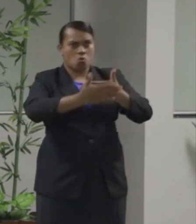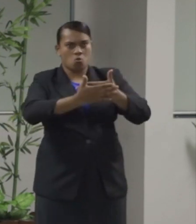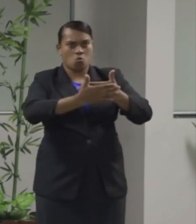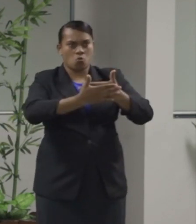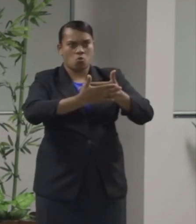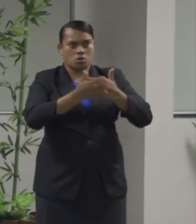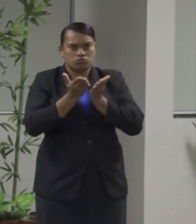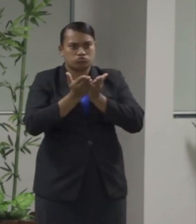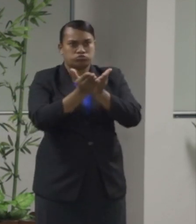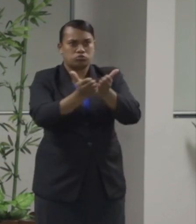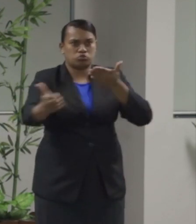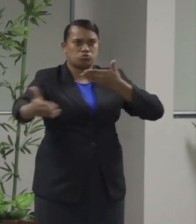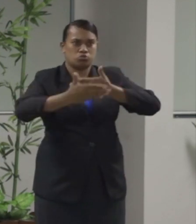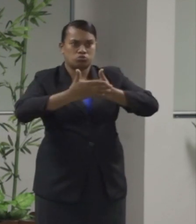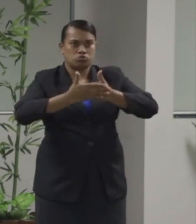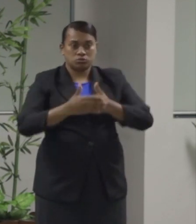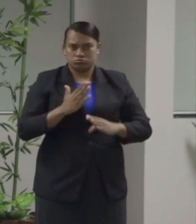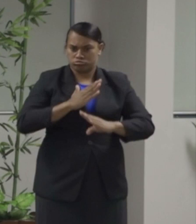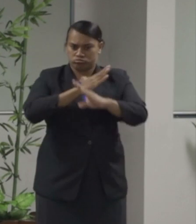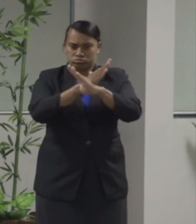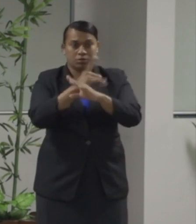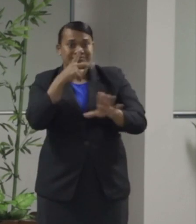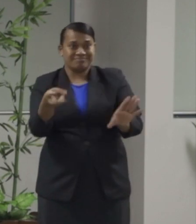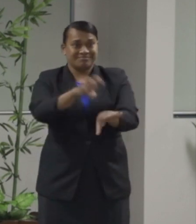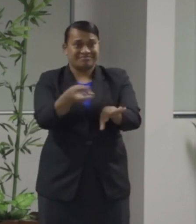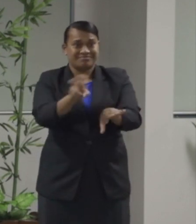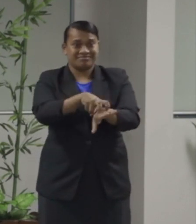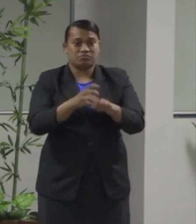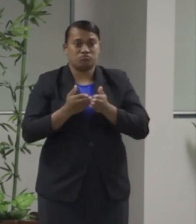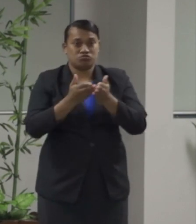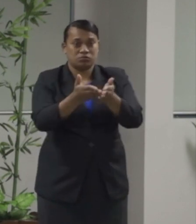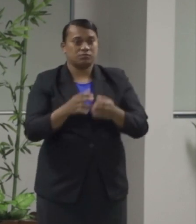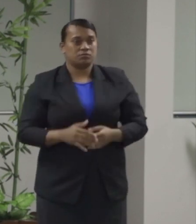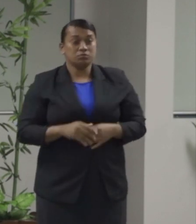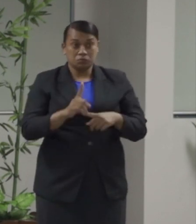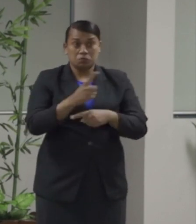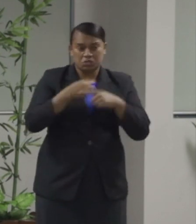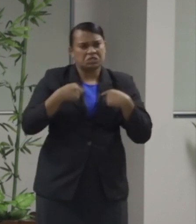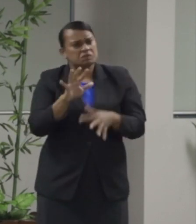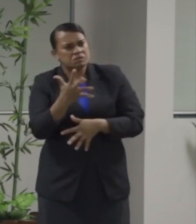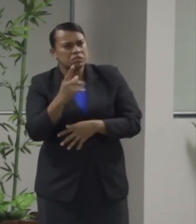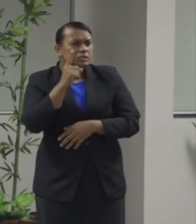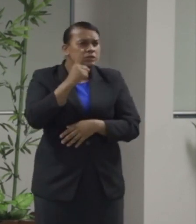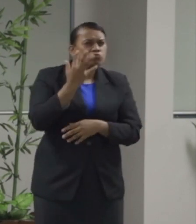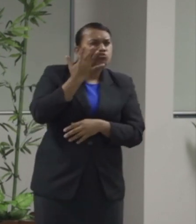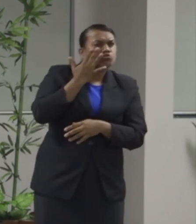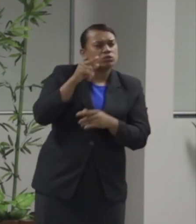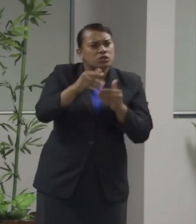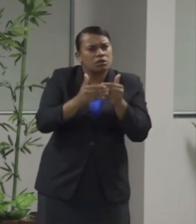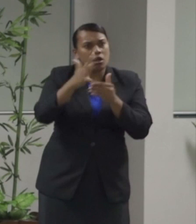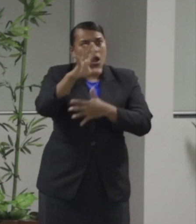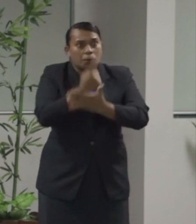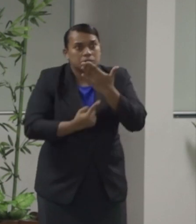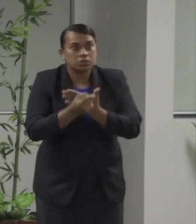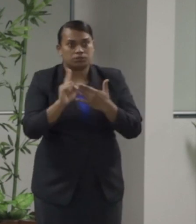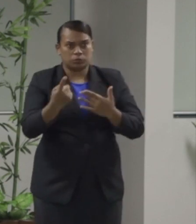Even though we haven't seen a huge rise in cases, we're still preparing as if a disaster scenario could be upon us any day.